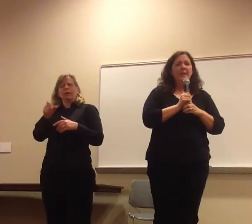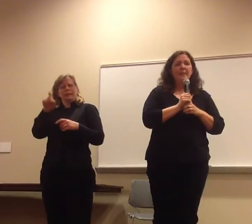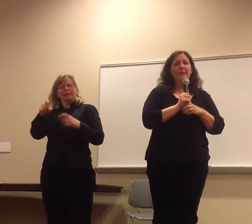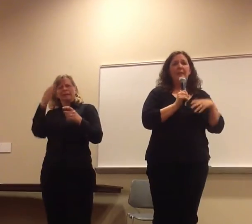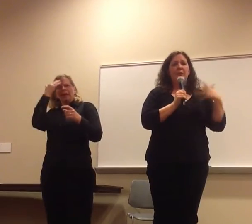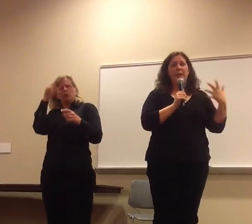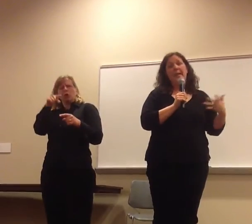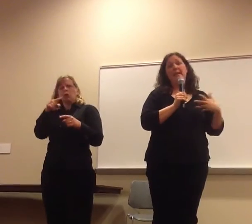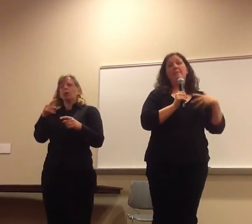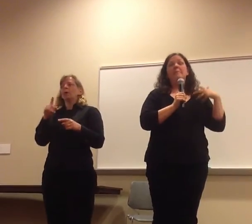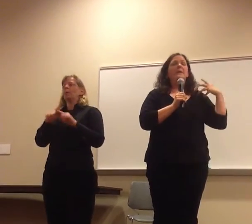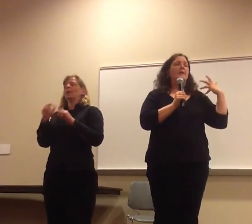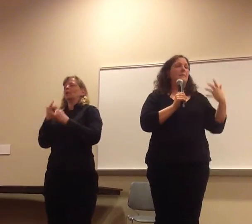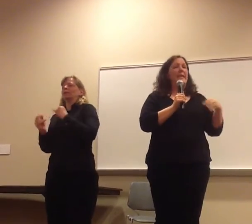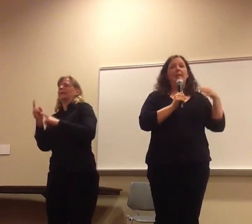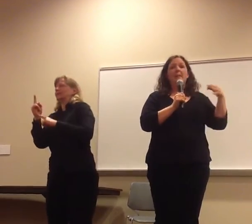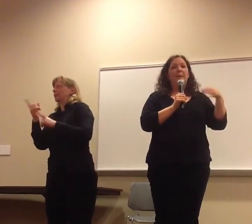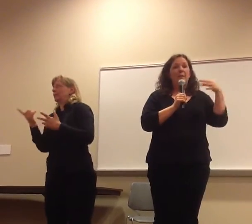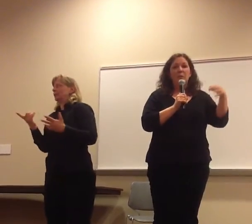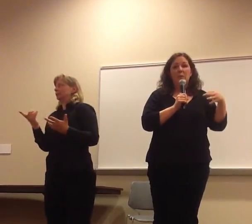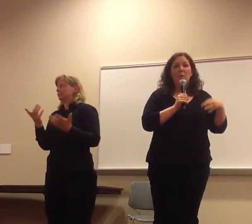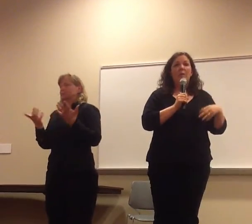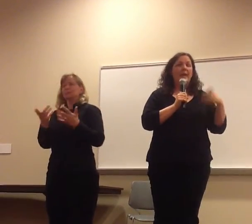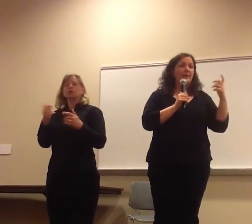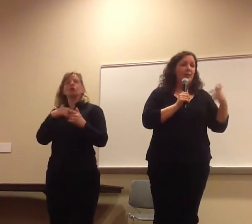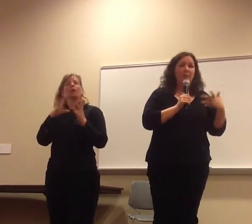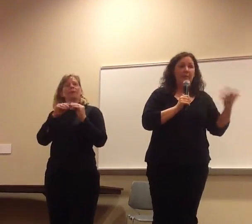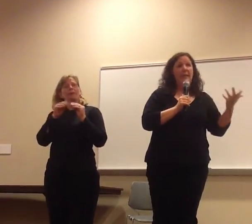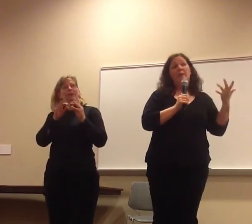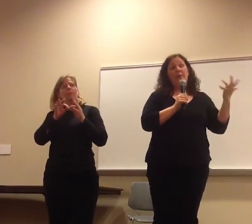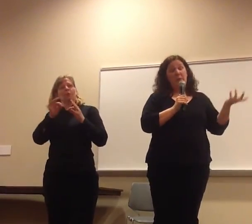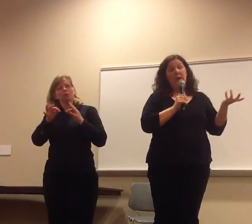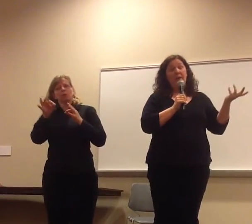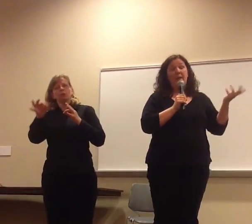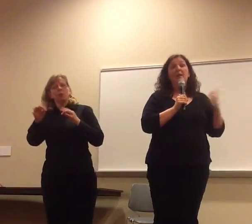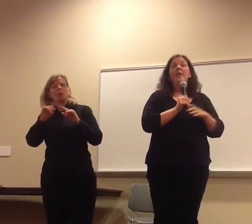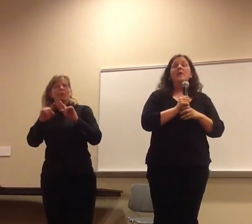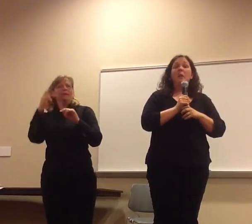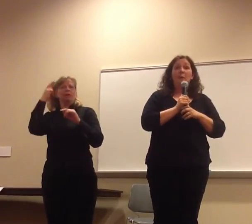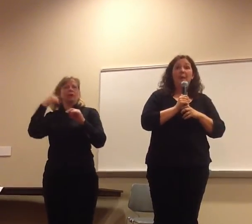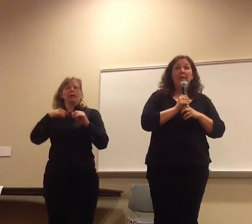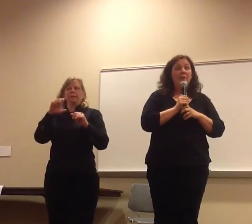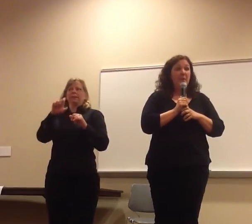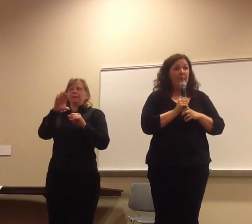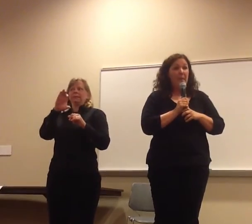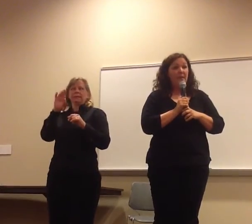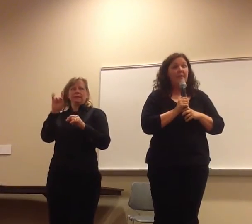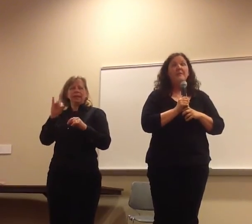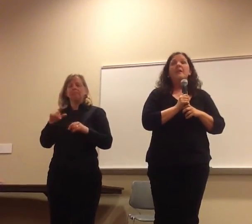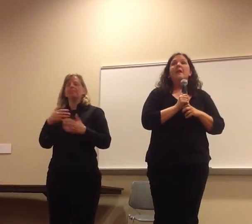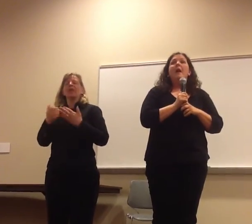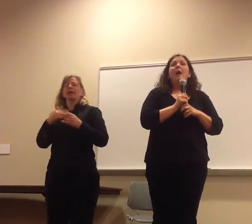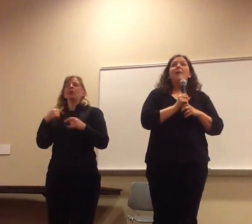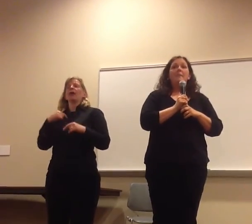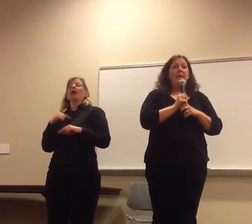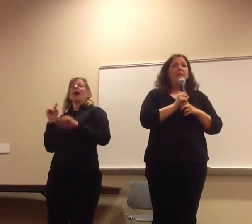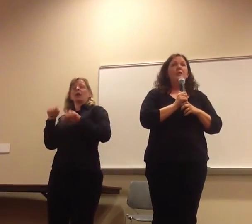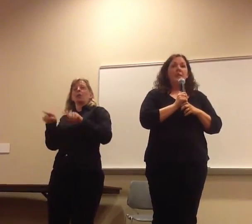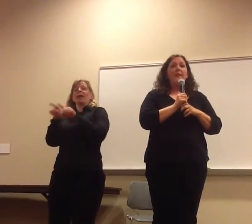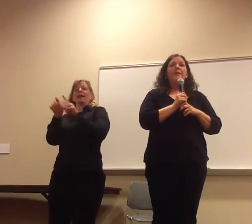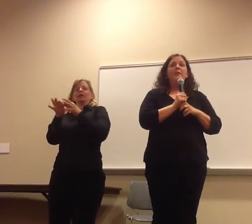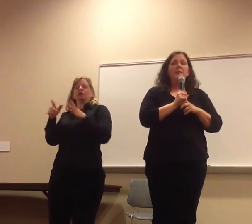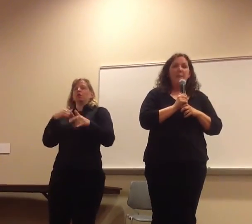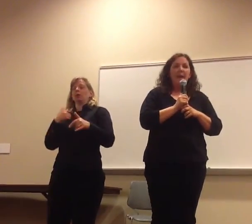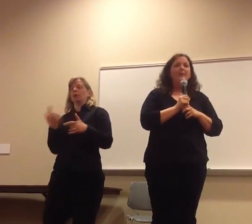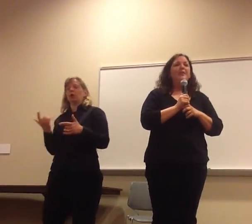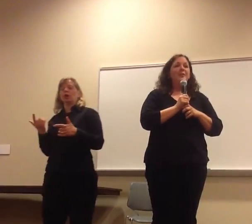It was last minute, they couldn't get it. The meeting kept being postponed, they had to do the meeting, we got that. So I went, I tried my best. The man just